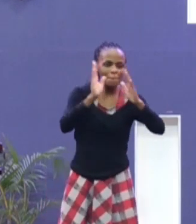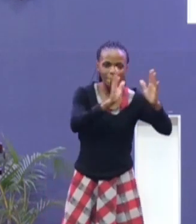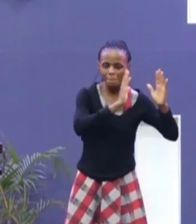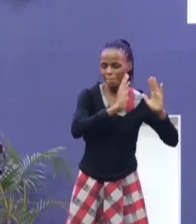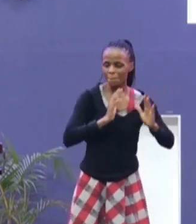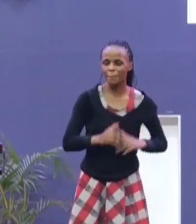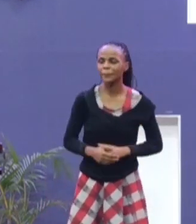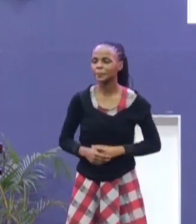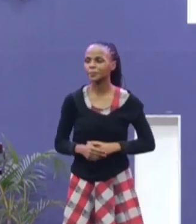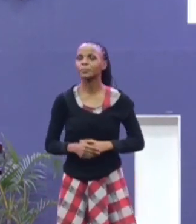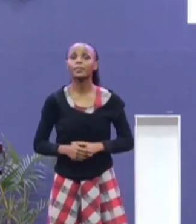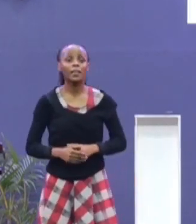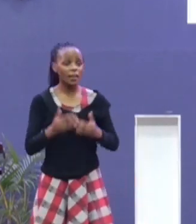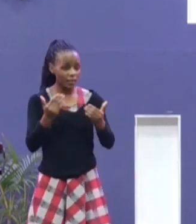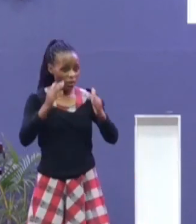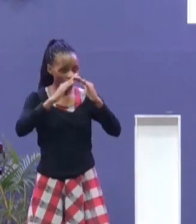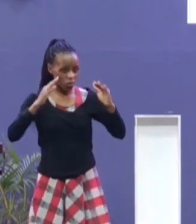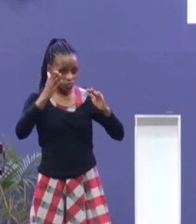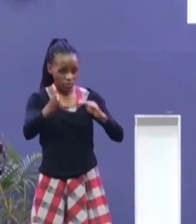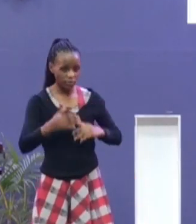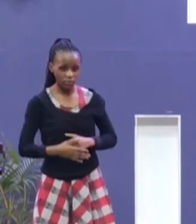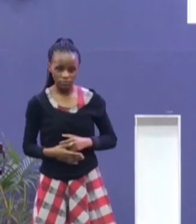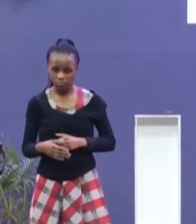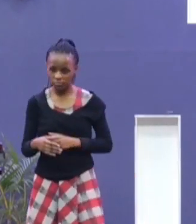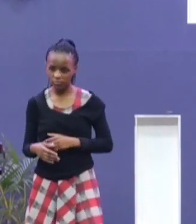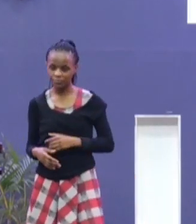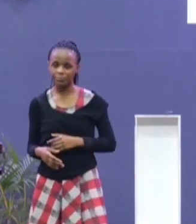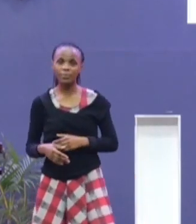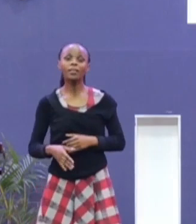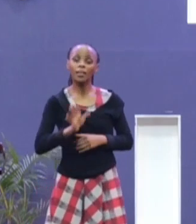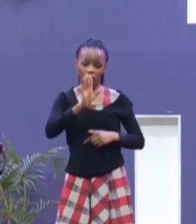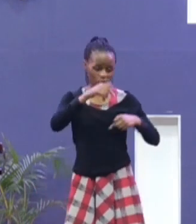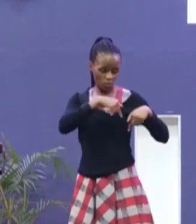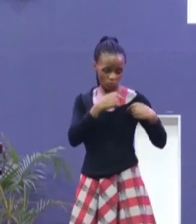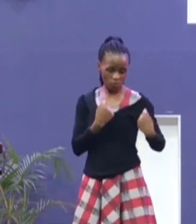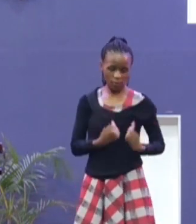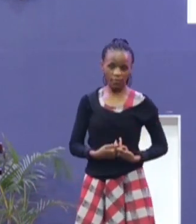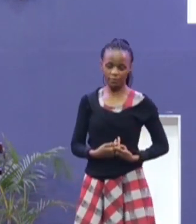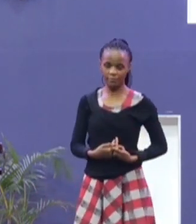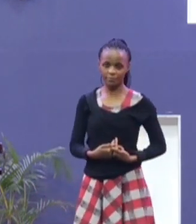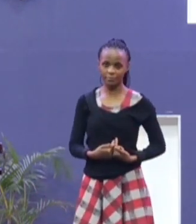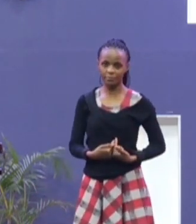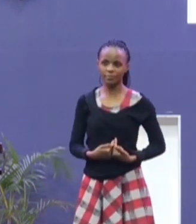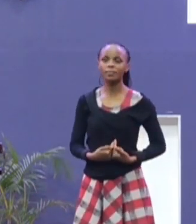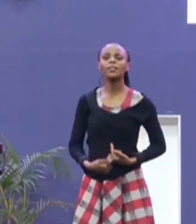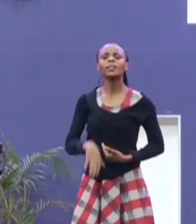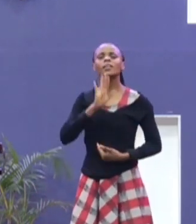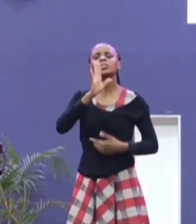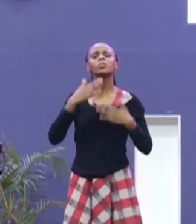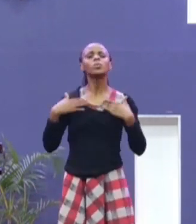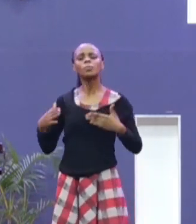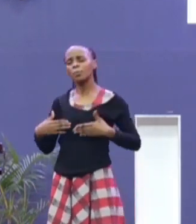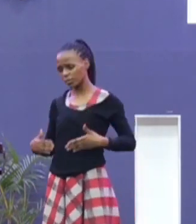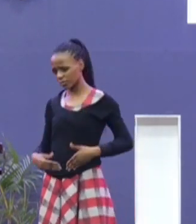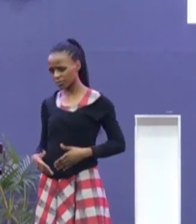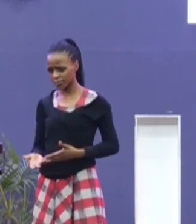bulungi. Now this house, ennyumba eno, this is your heart. Gwe mutima gwo. This is your body. This